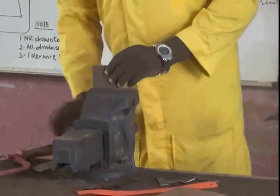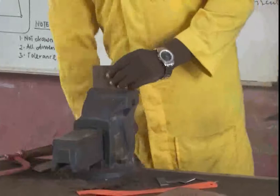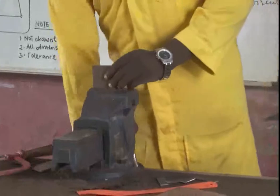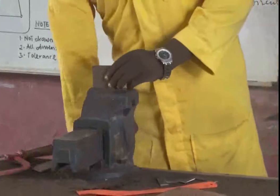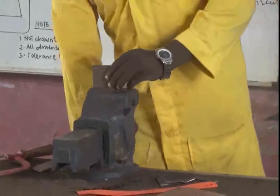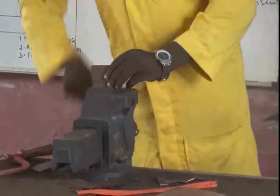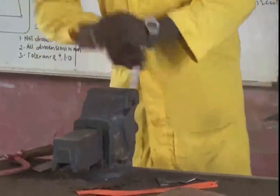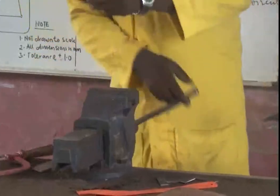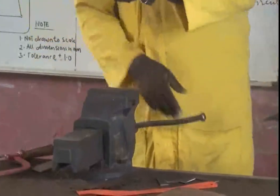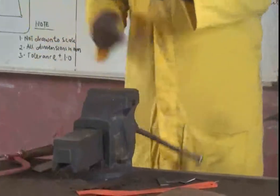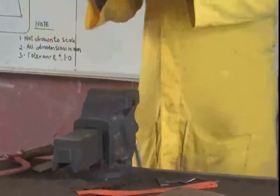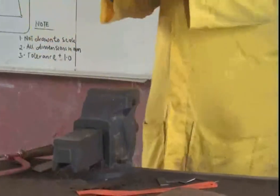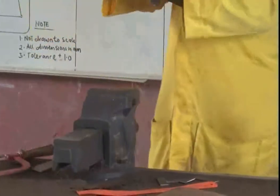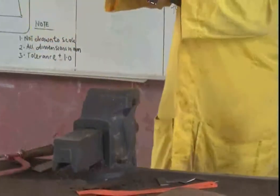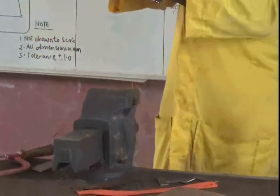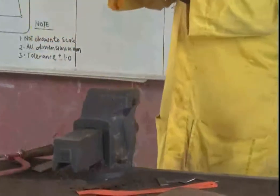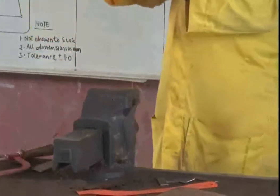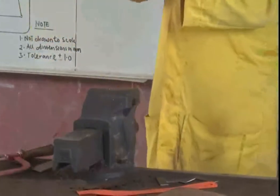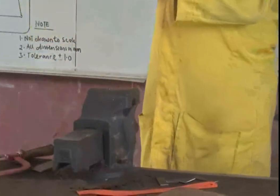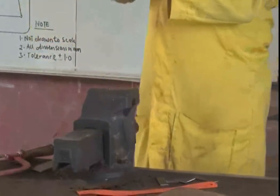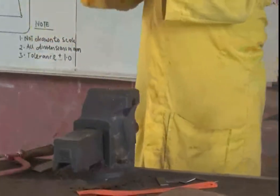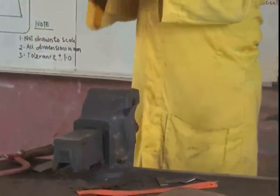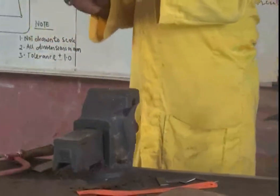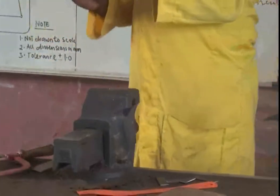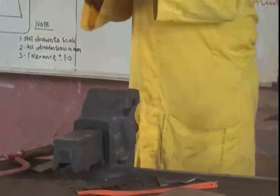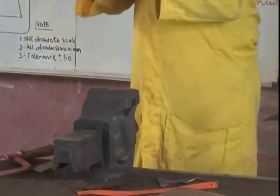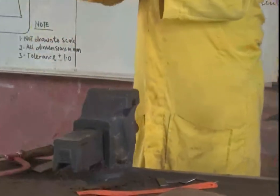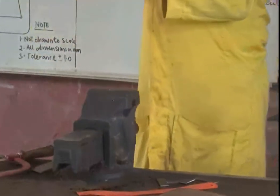Good. Now we have successfully cut